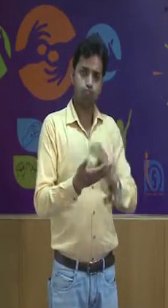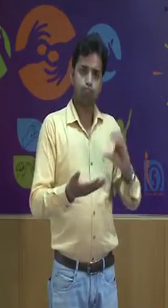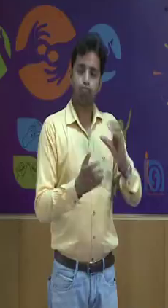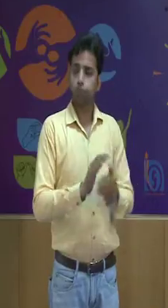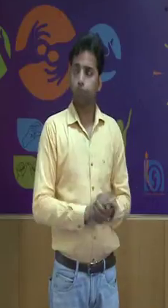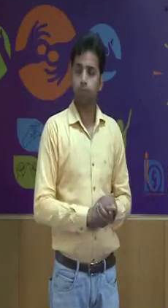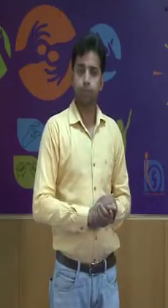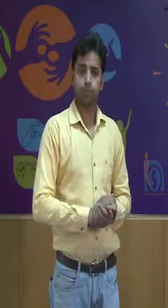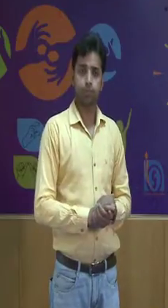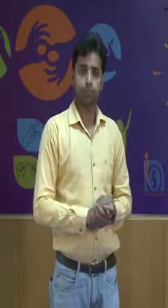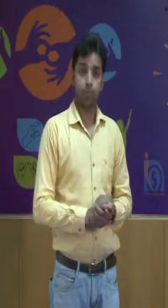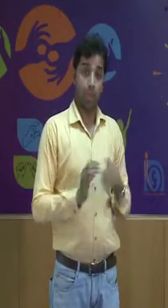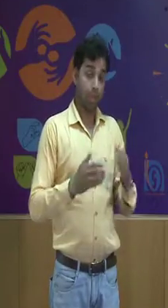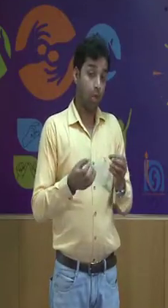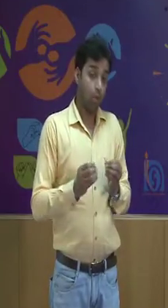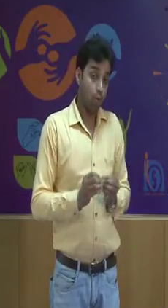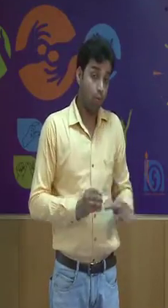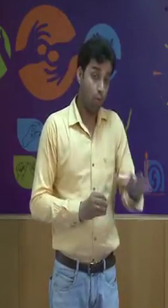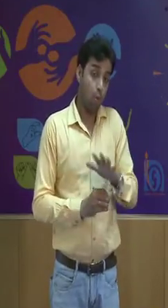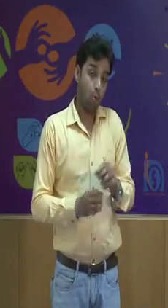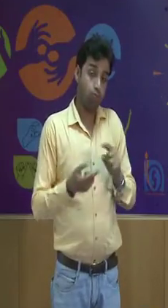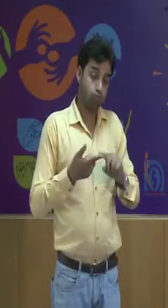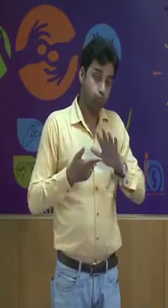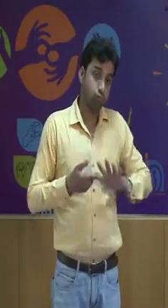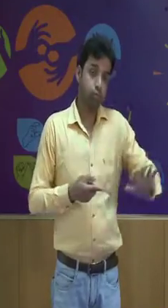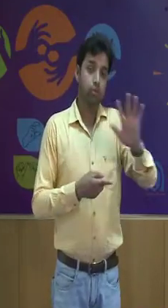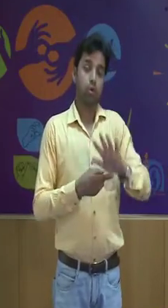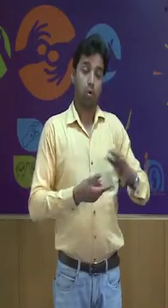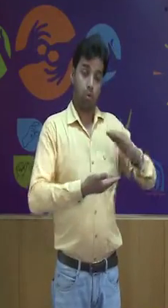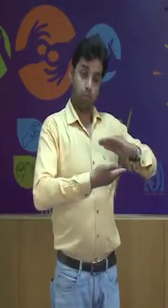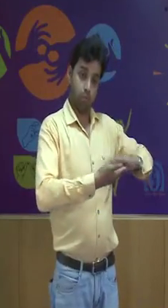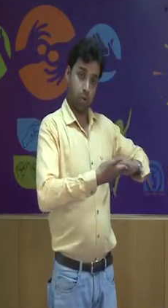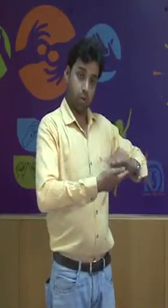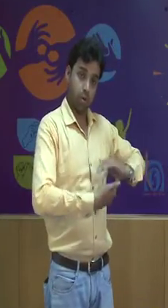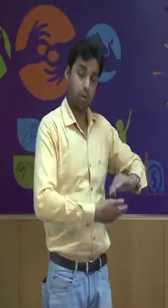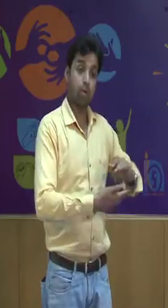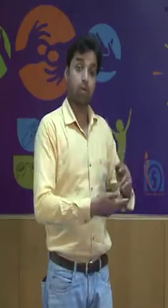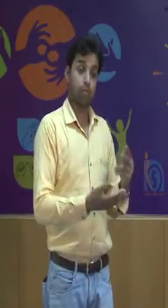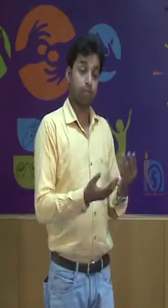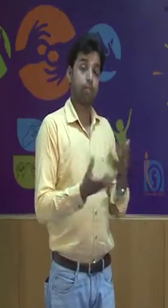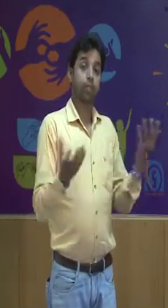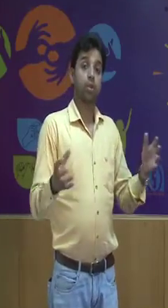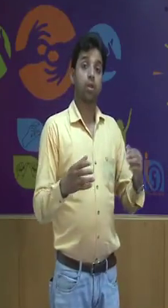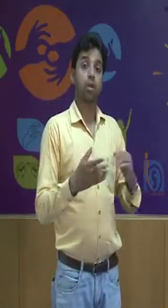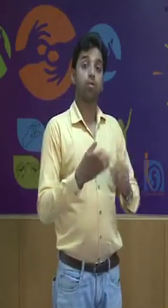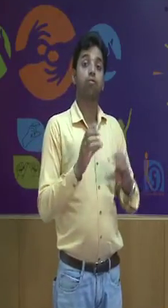that were formed as a result of marriages between people of different castes.